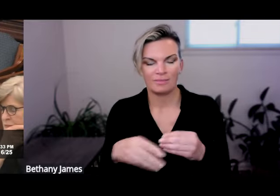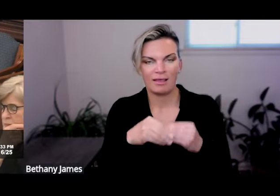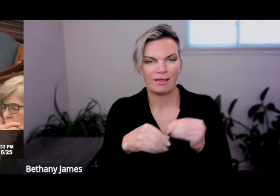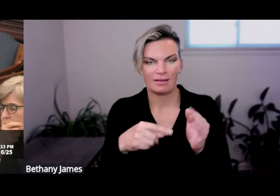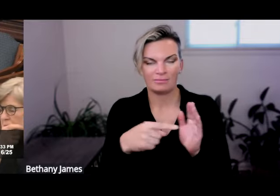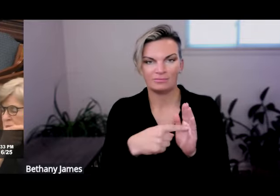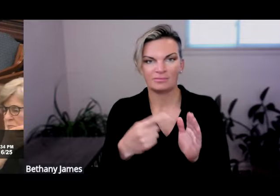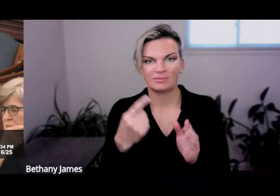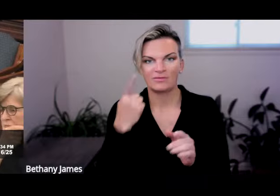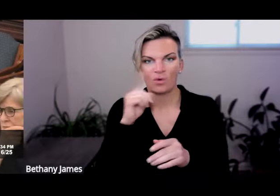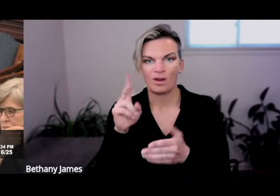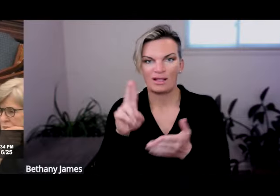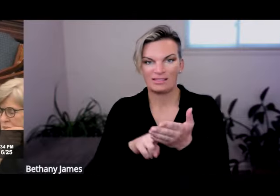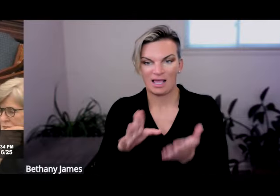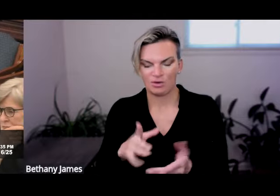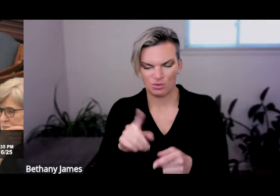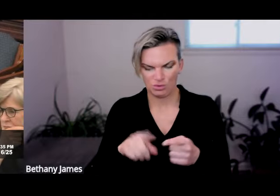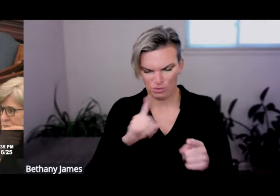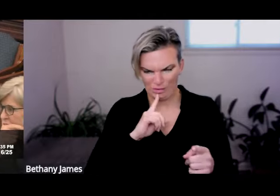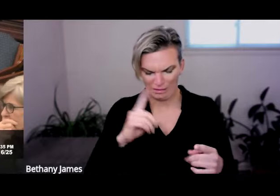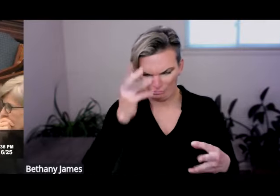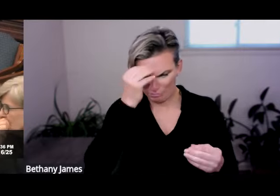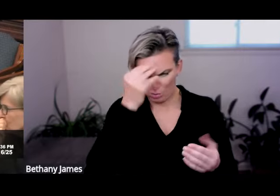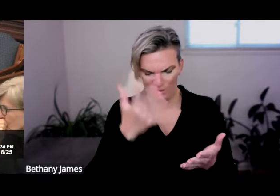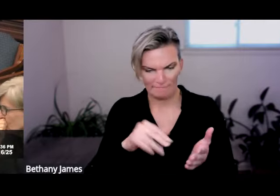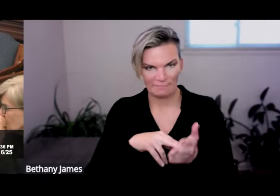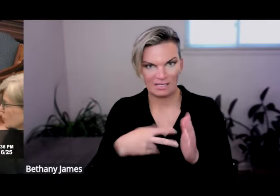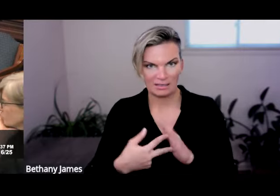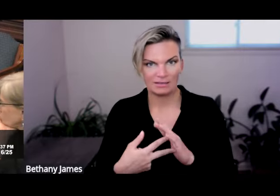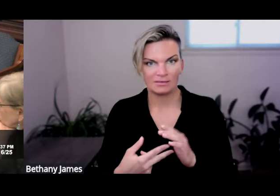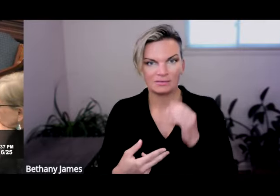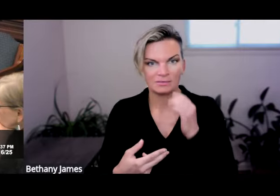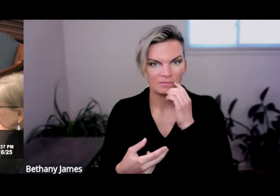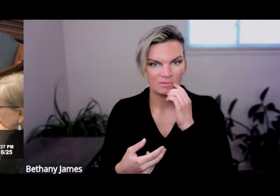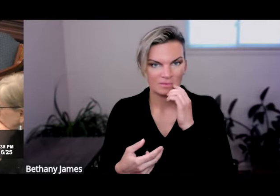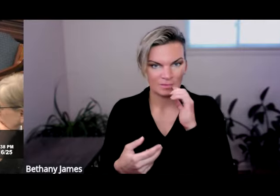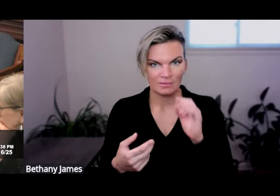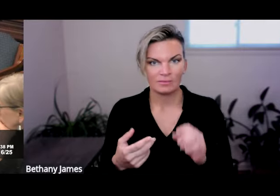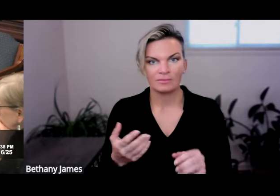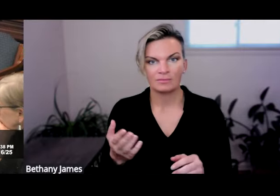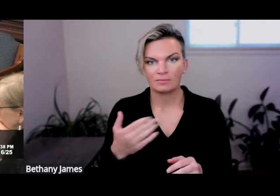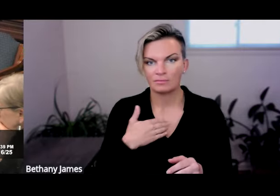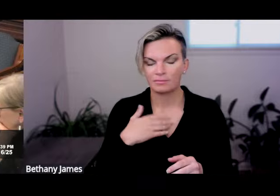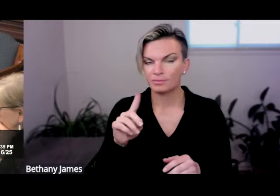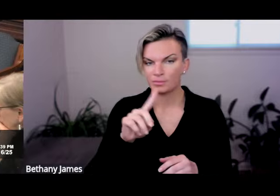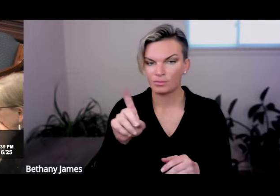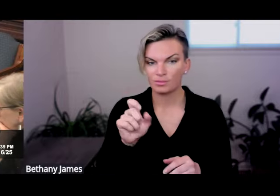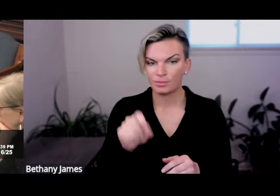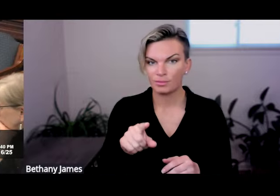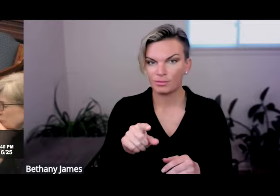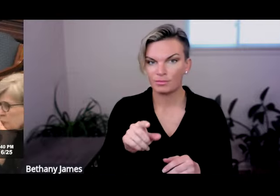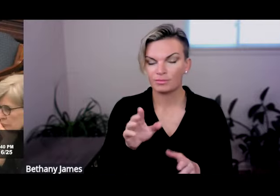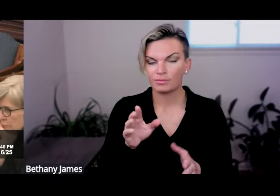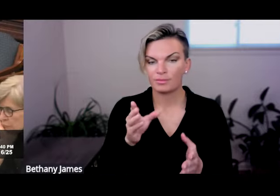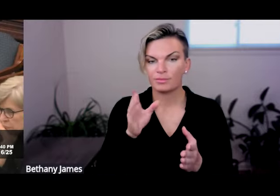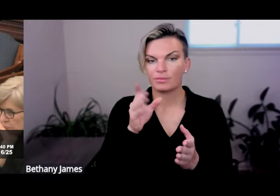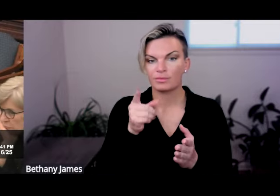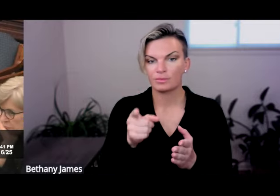to contemplate. The second one is more of a just a question. Is what you're describing